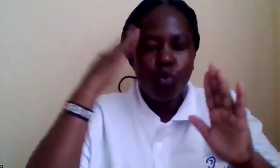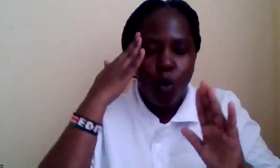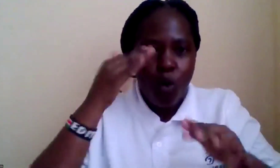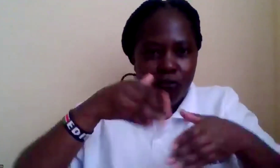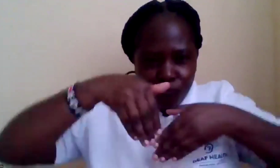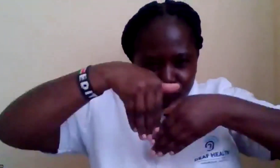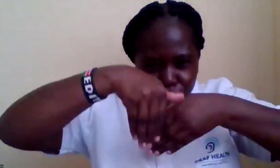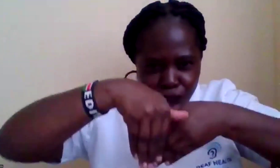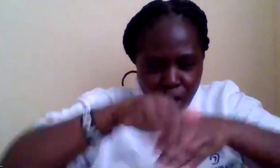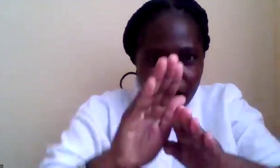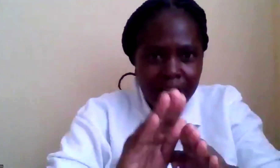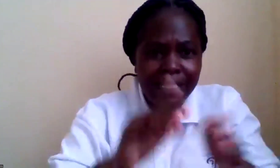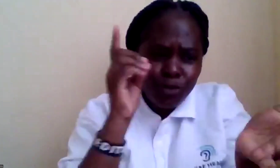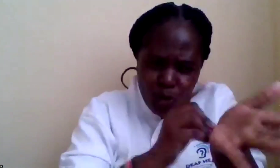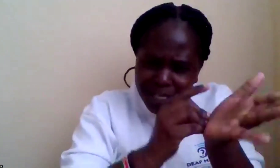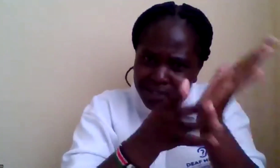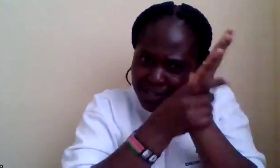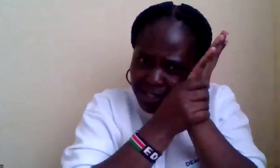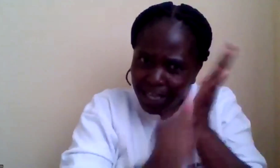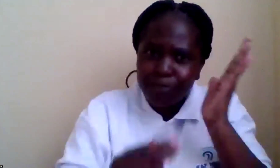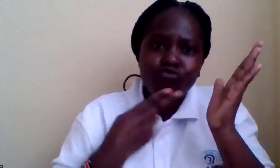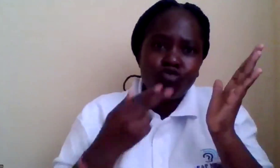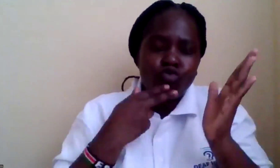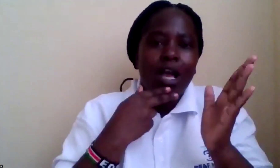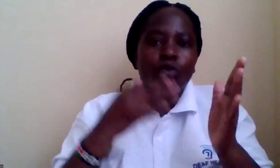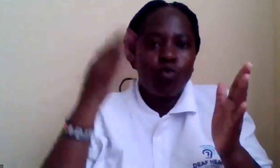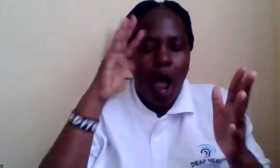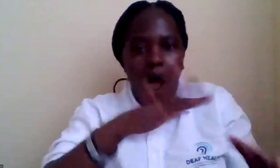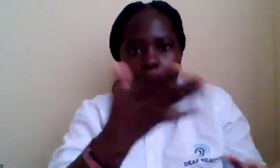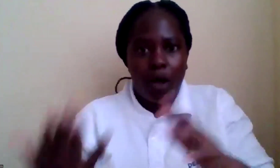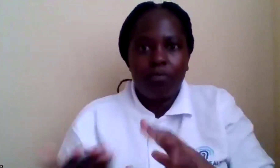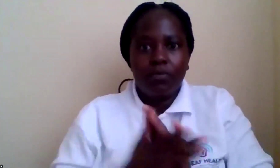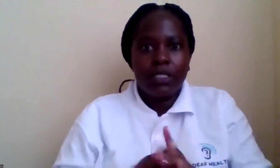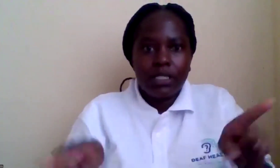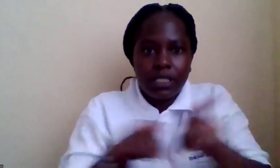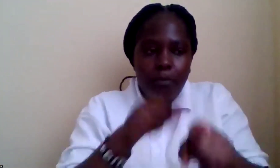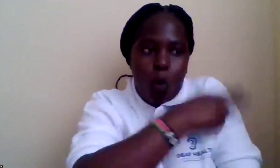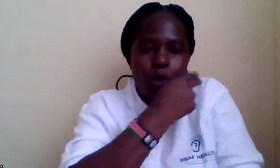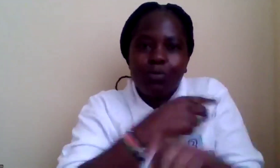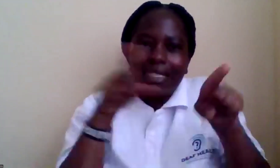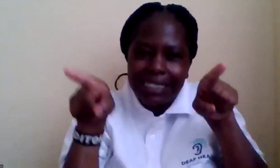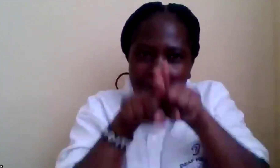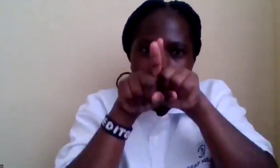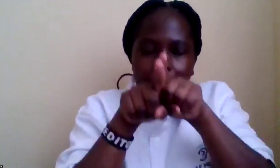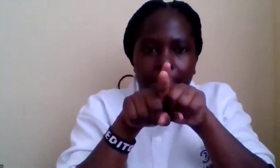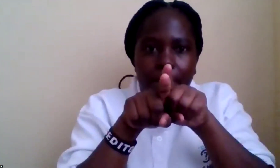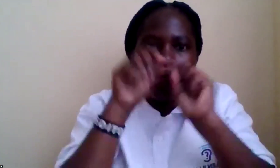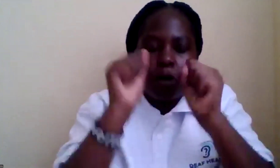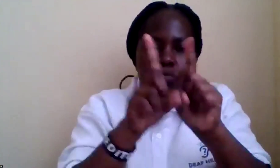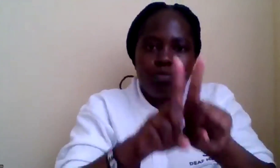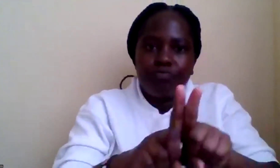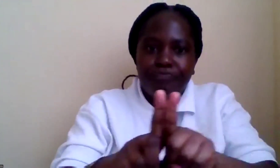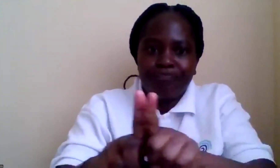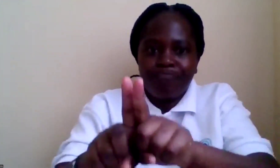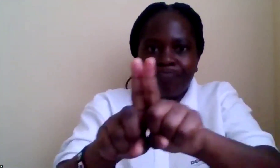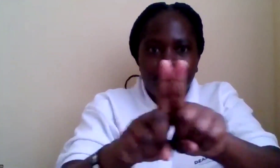licensed medic, you know, somewhere that you can be followed up consistently, and they'll be able to now walk that journey with you, even in terms